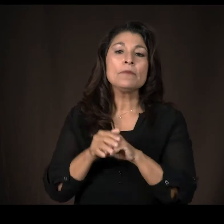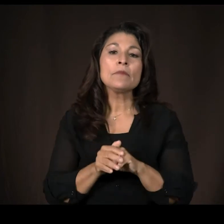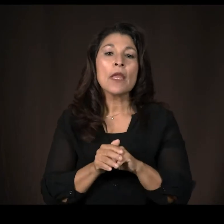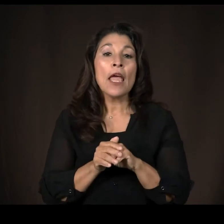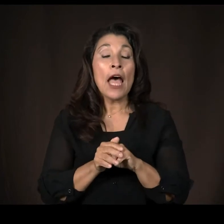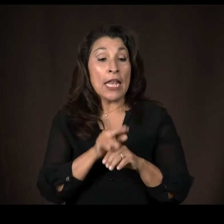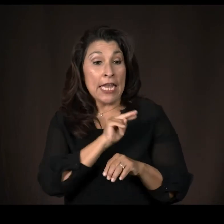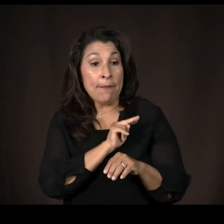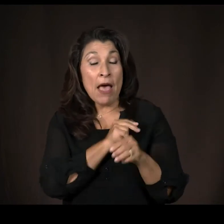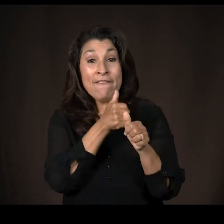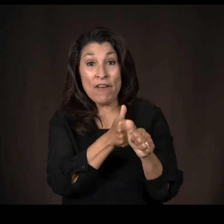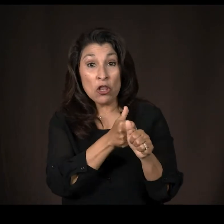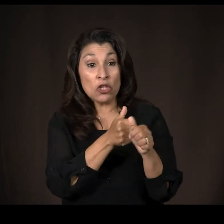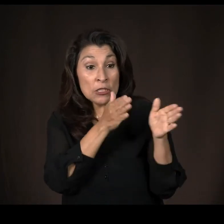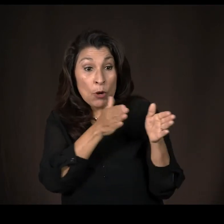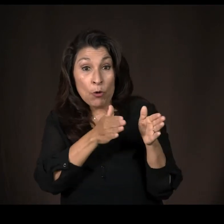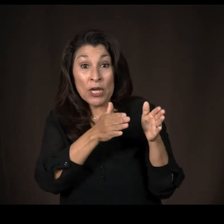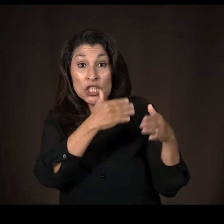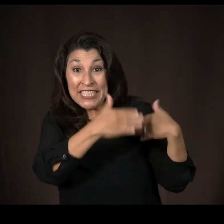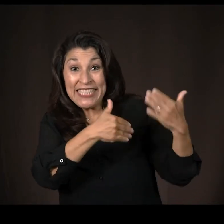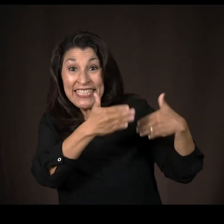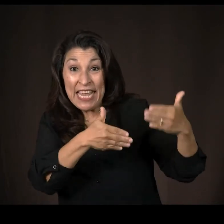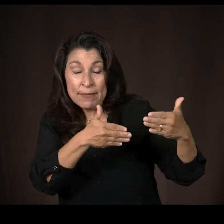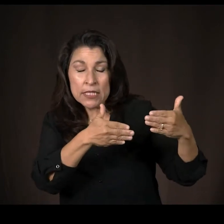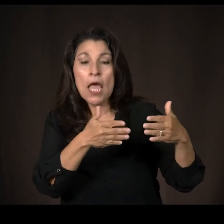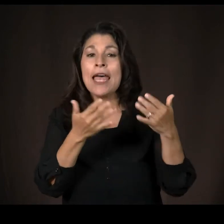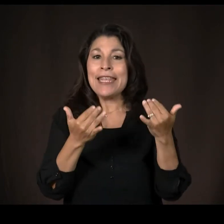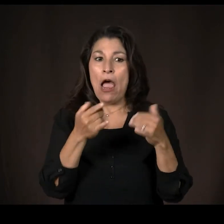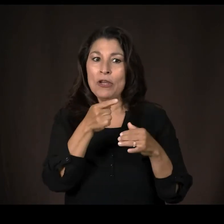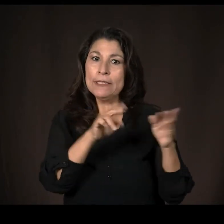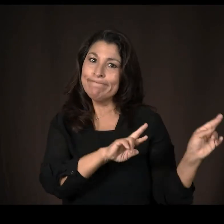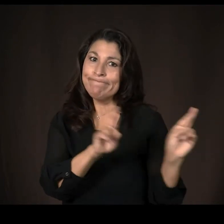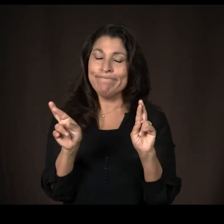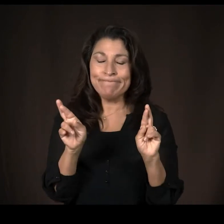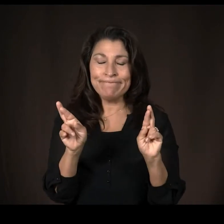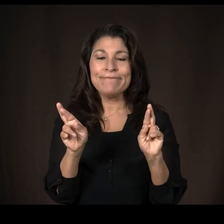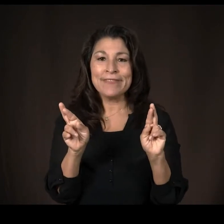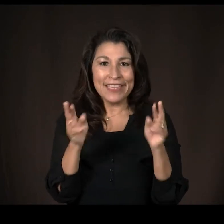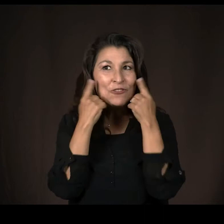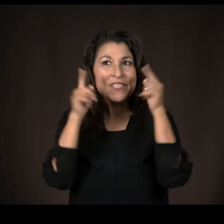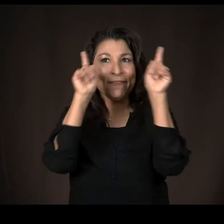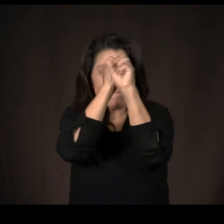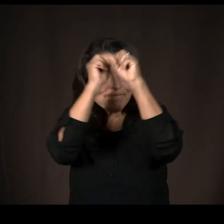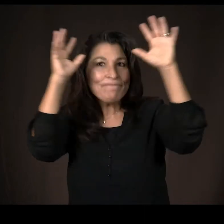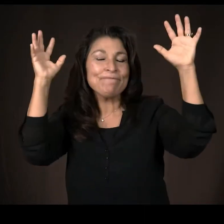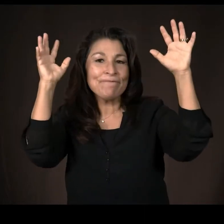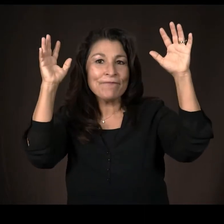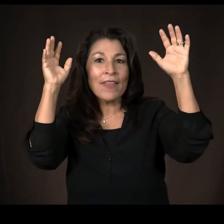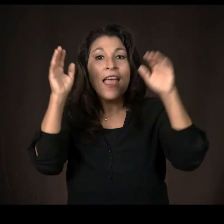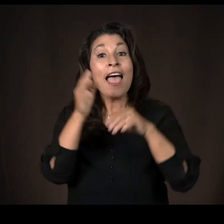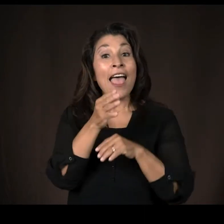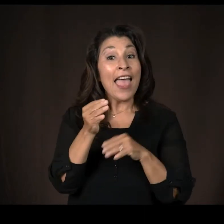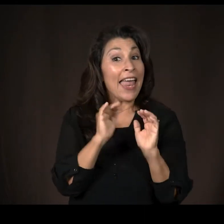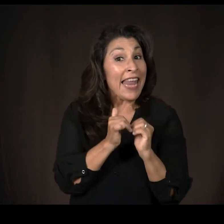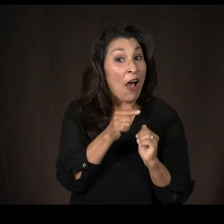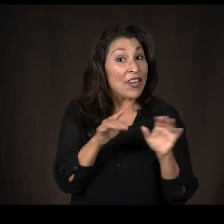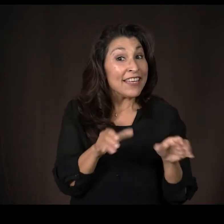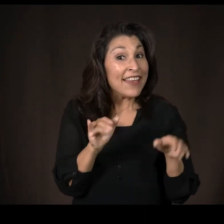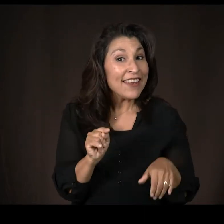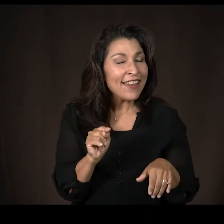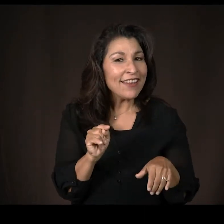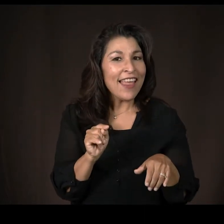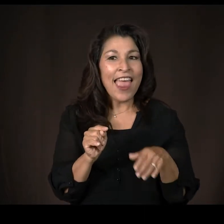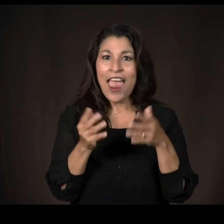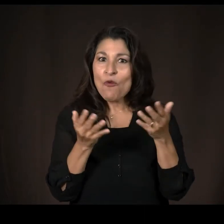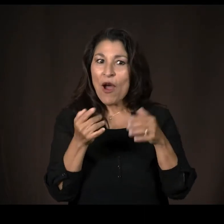steps in Jerusalem, he is now ready to unveil his dream. And how he did it